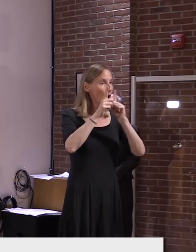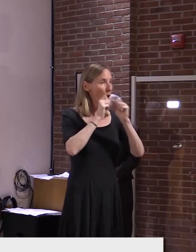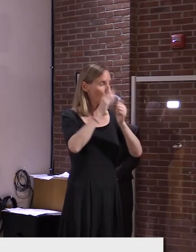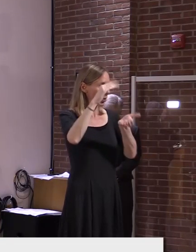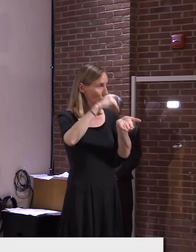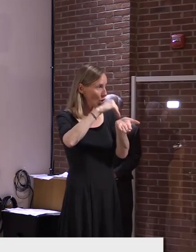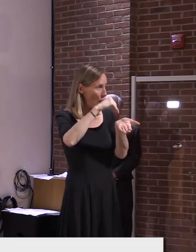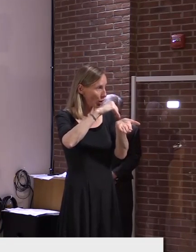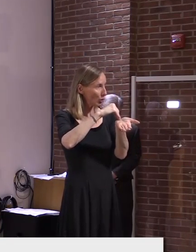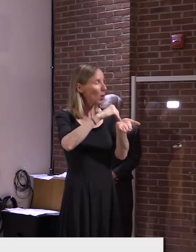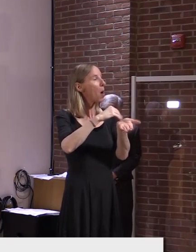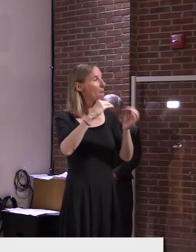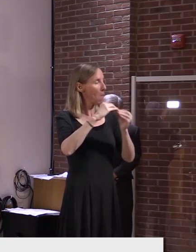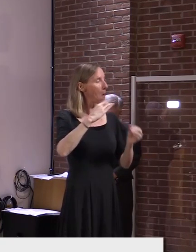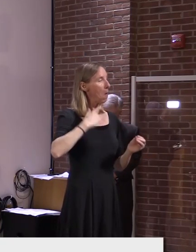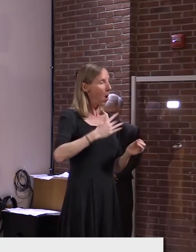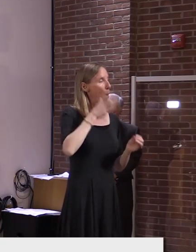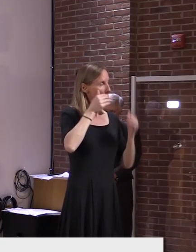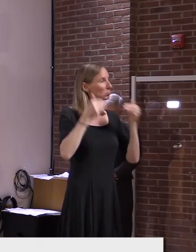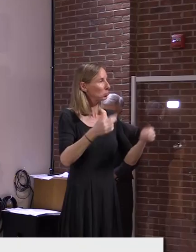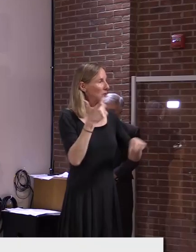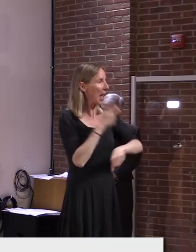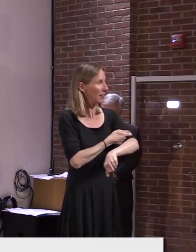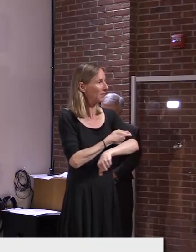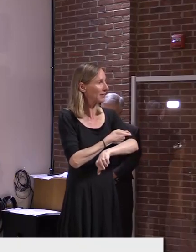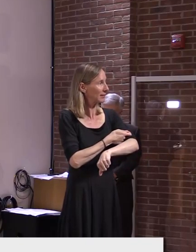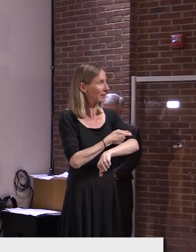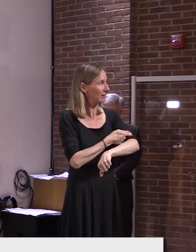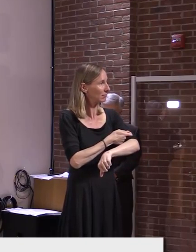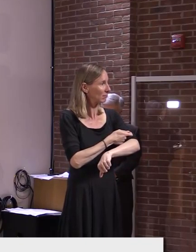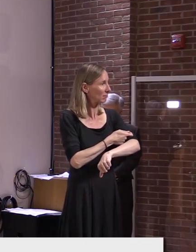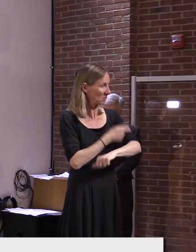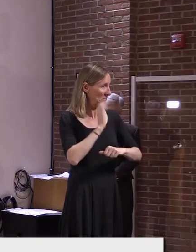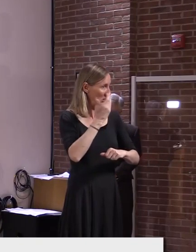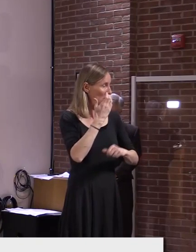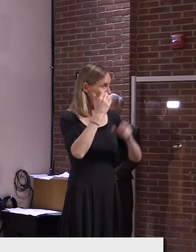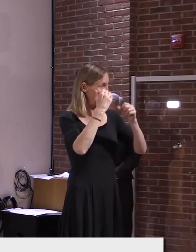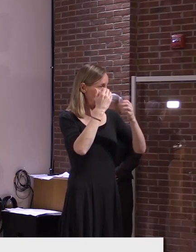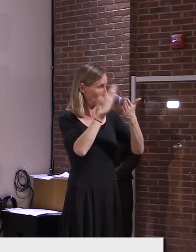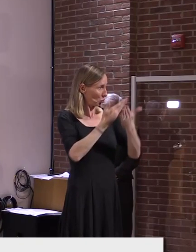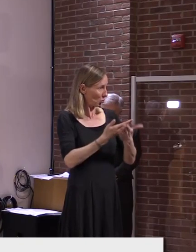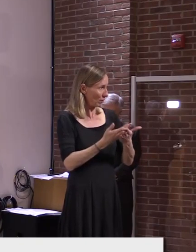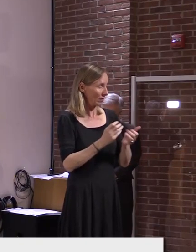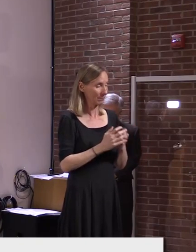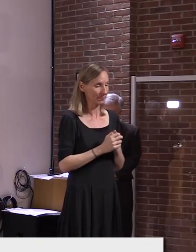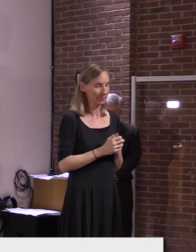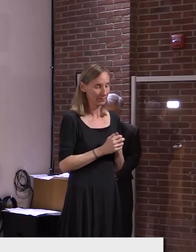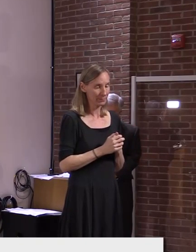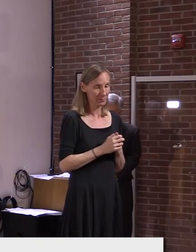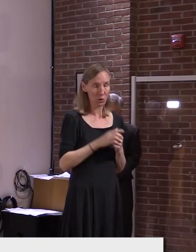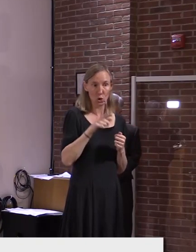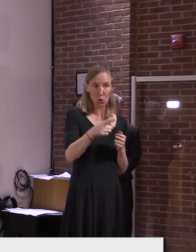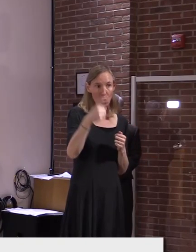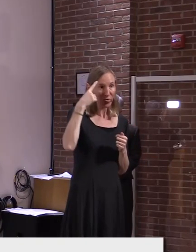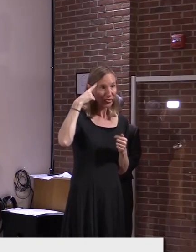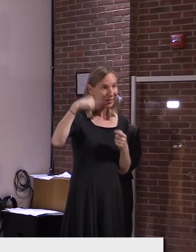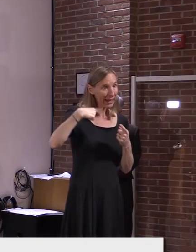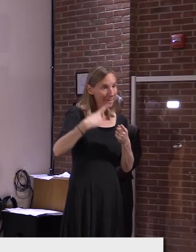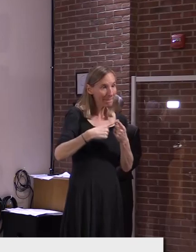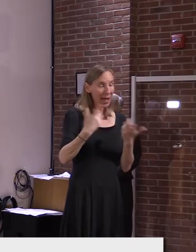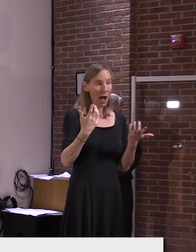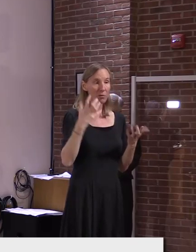it does increase the likelihood that they will go ahead and get a vaccine. Has there been any thought to doing